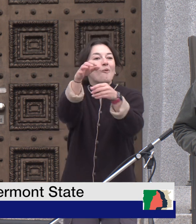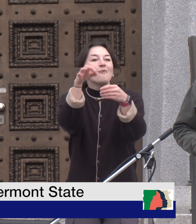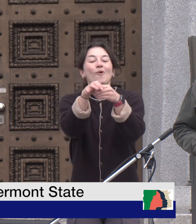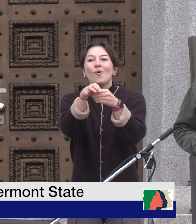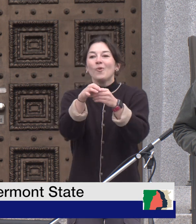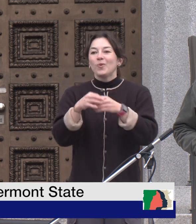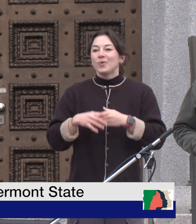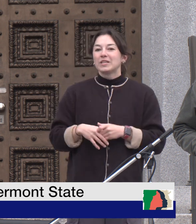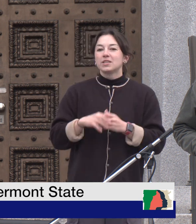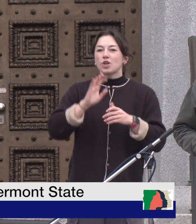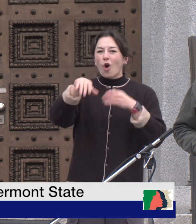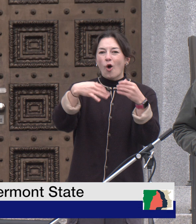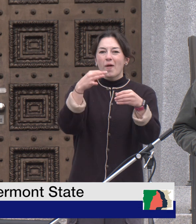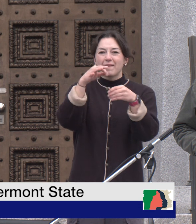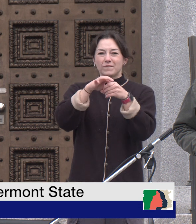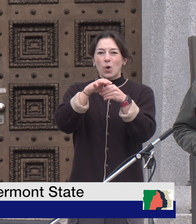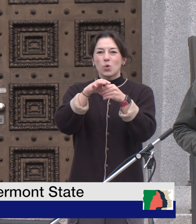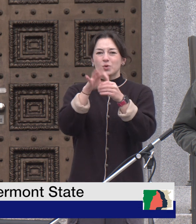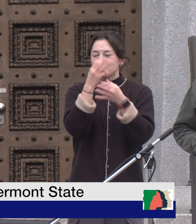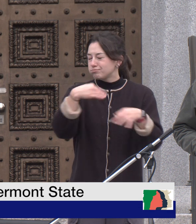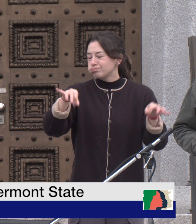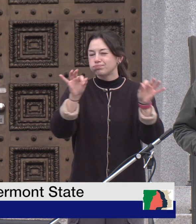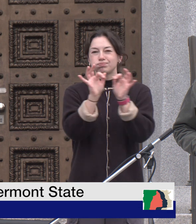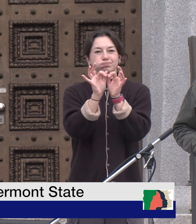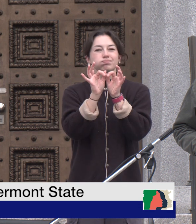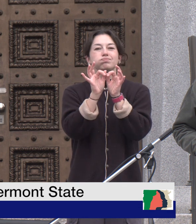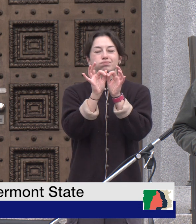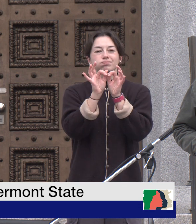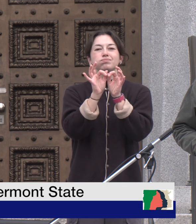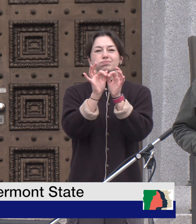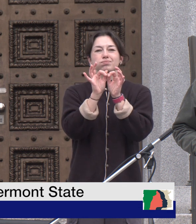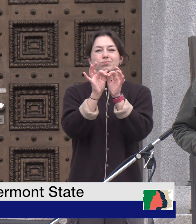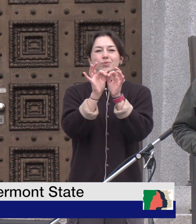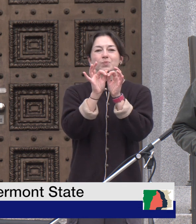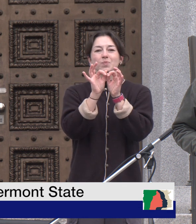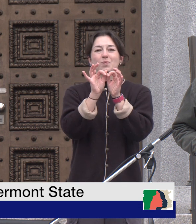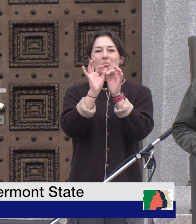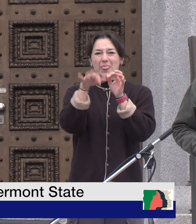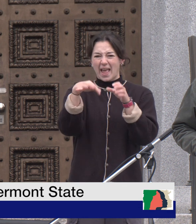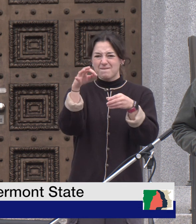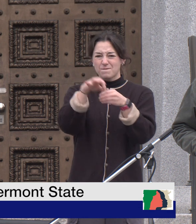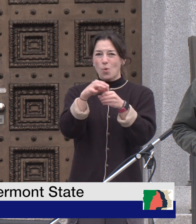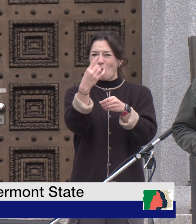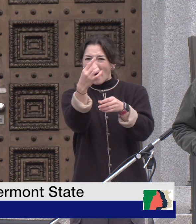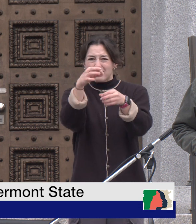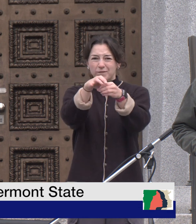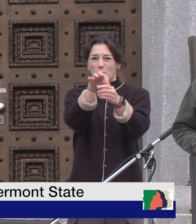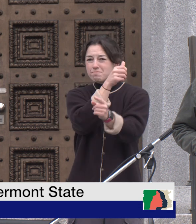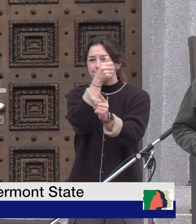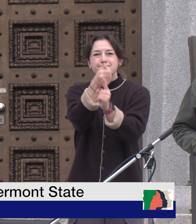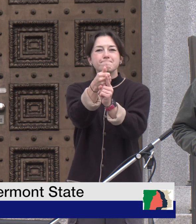because every vote will count and will make a difference. So,